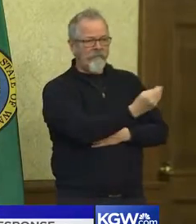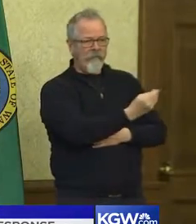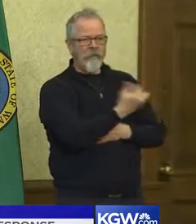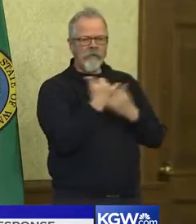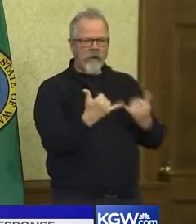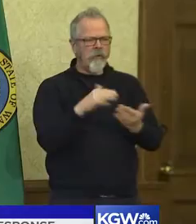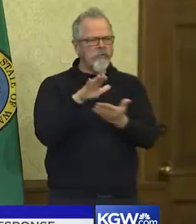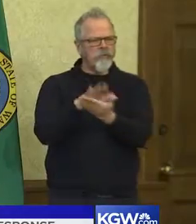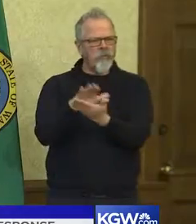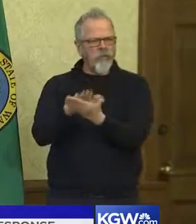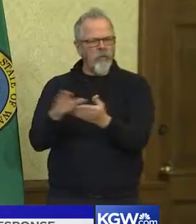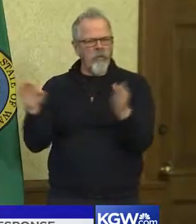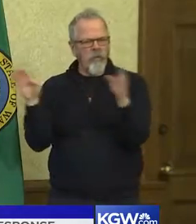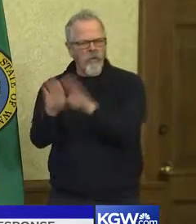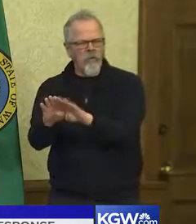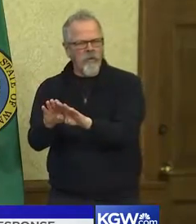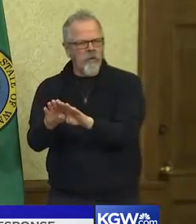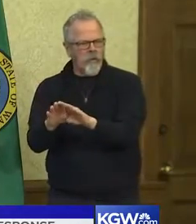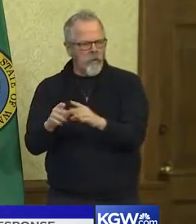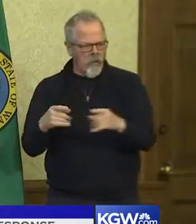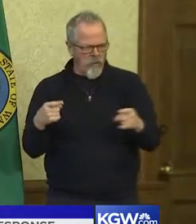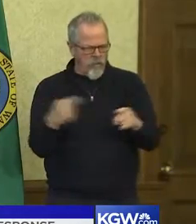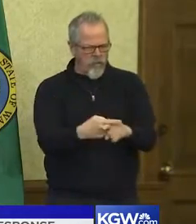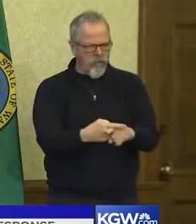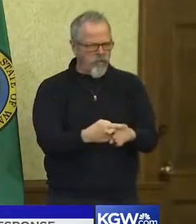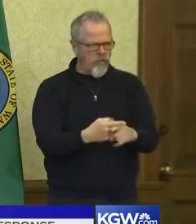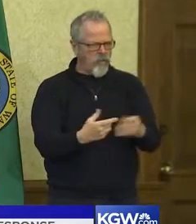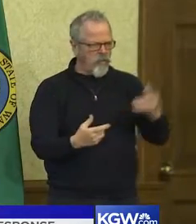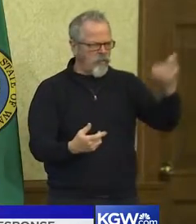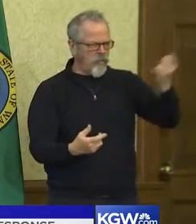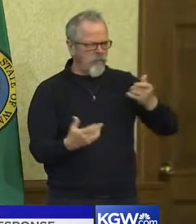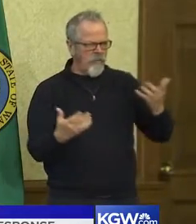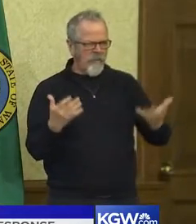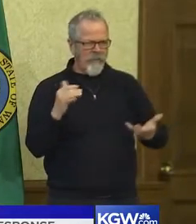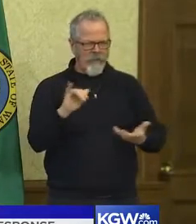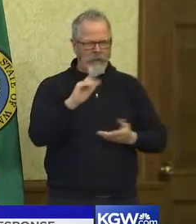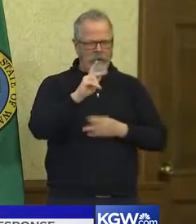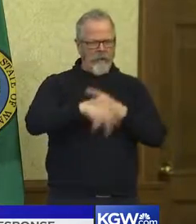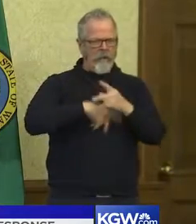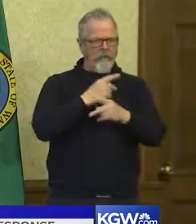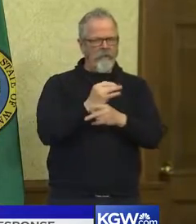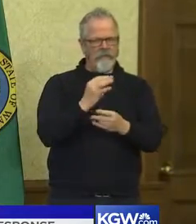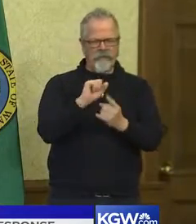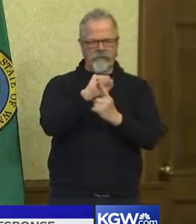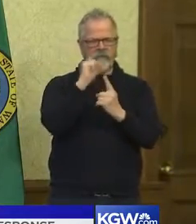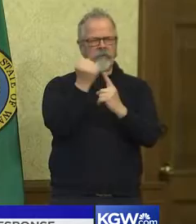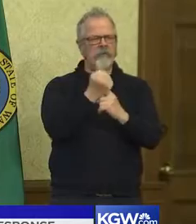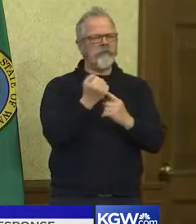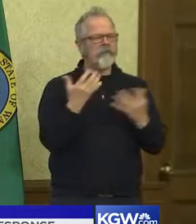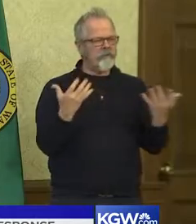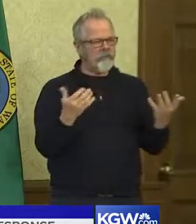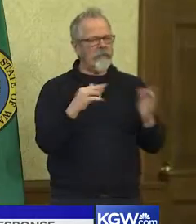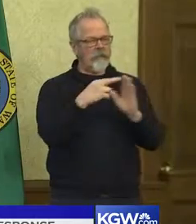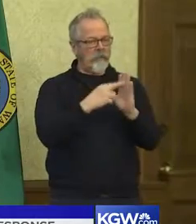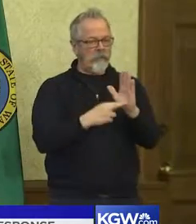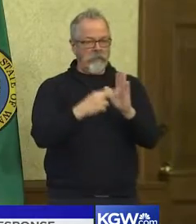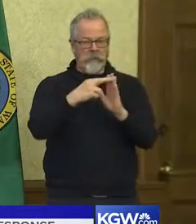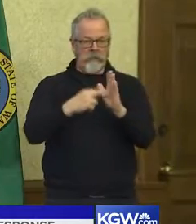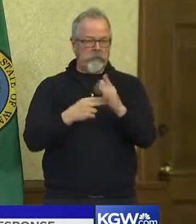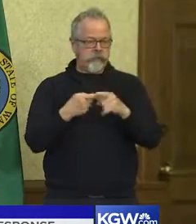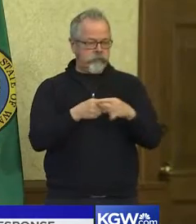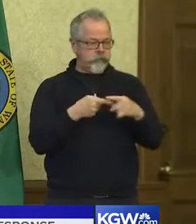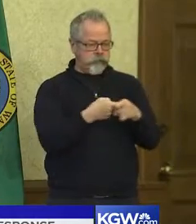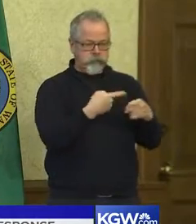those and working rapidly and dynamically in our system. Within just 2.5 weeks,